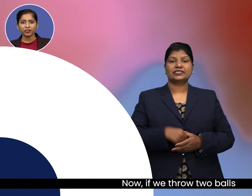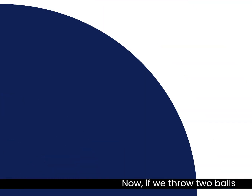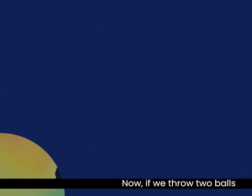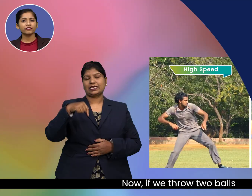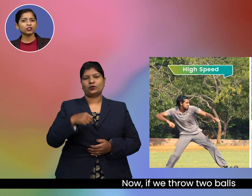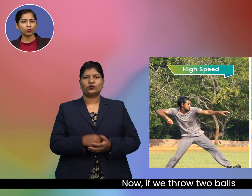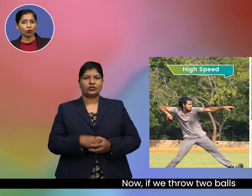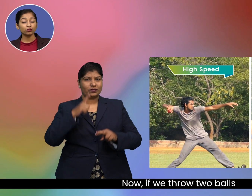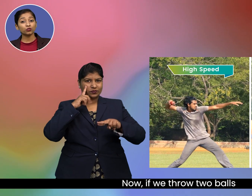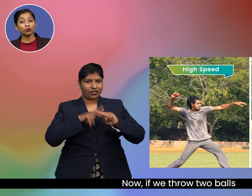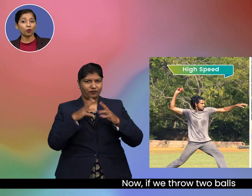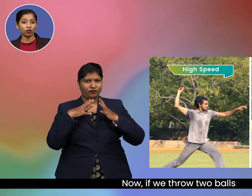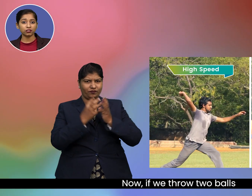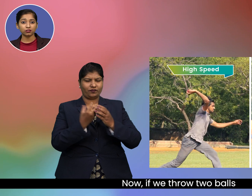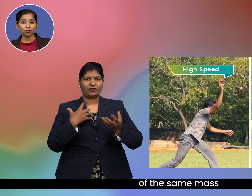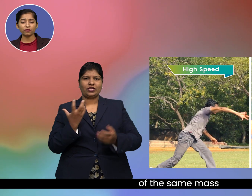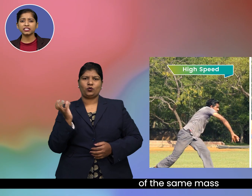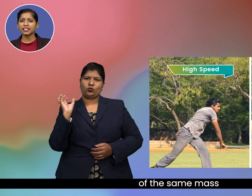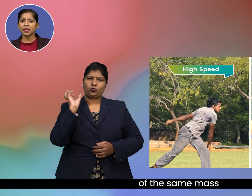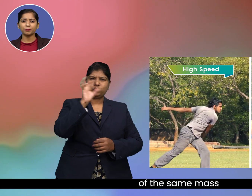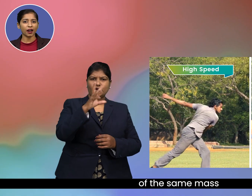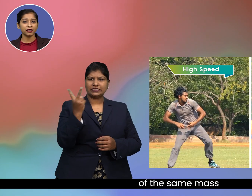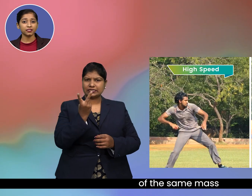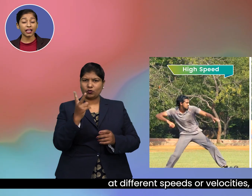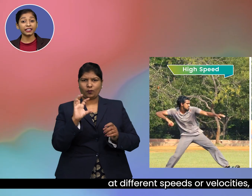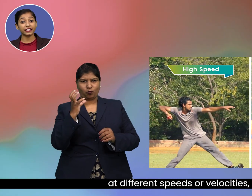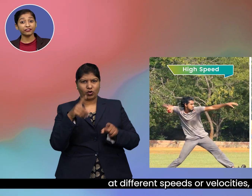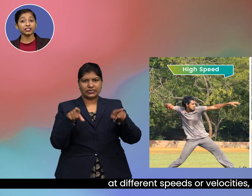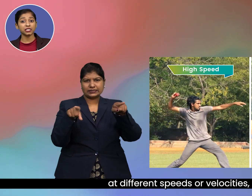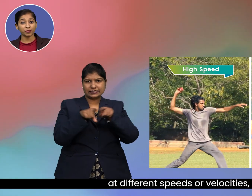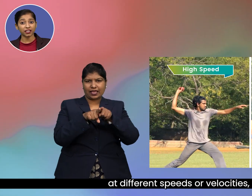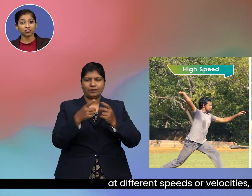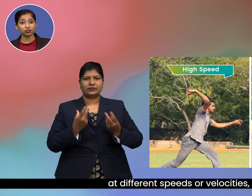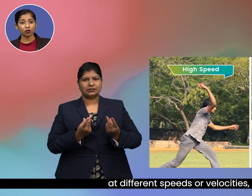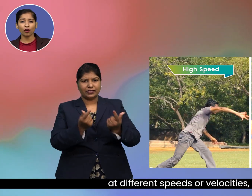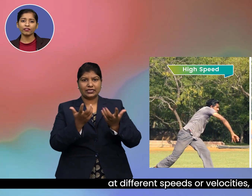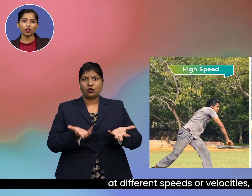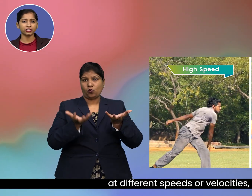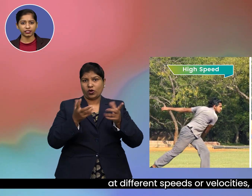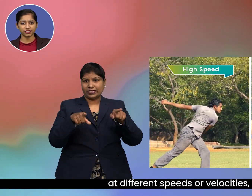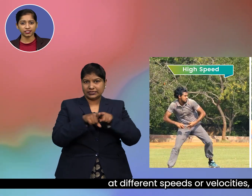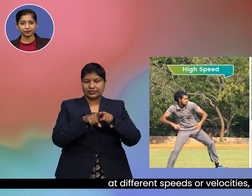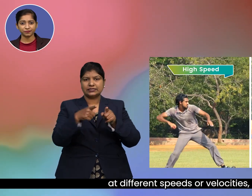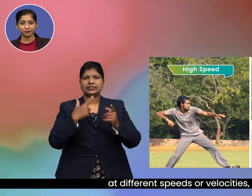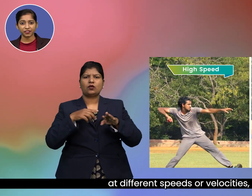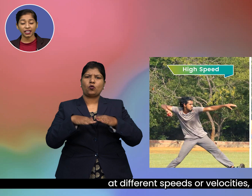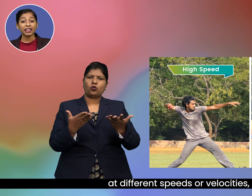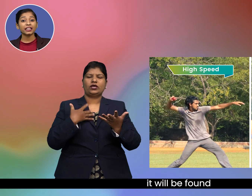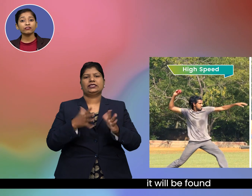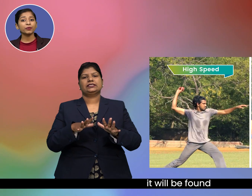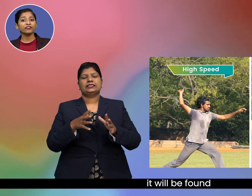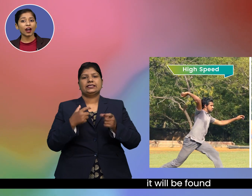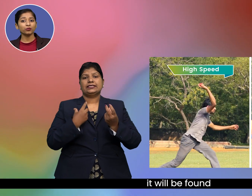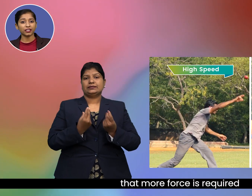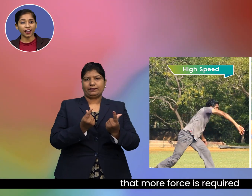Now, if we throw two balls of the same mass at different speeds or velocities,